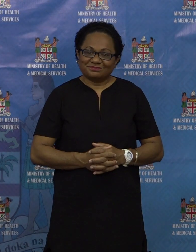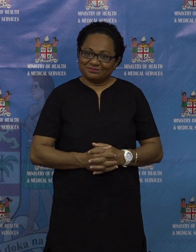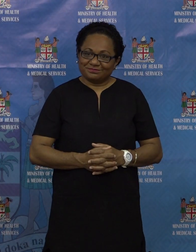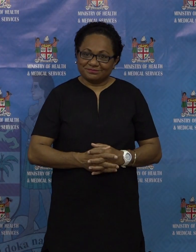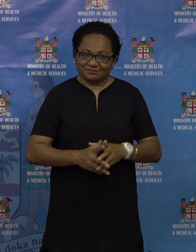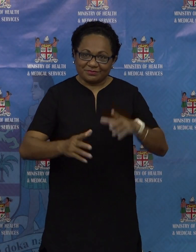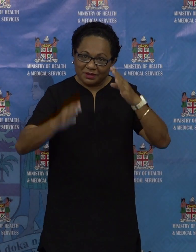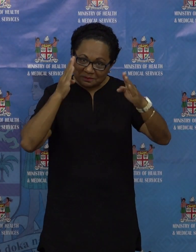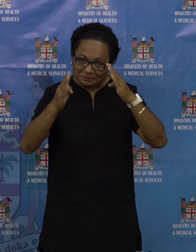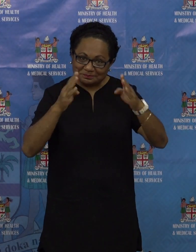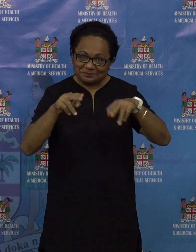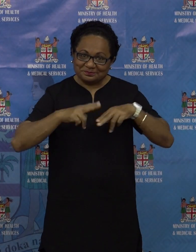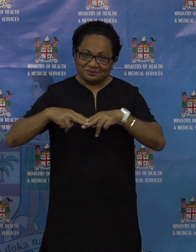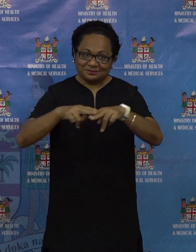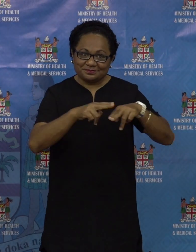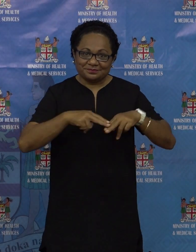Bulminaka, Fiji.